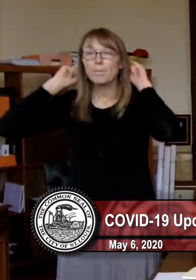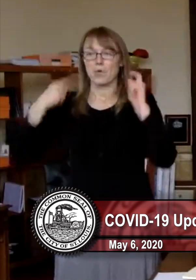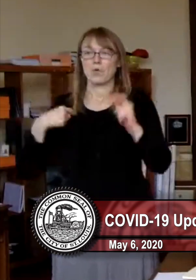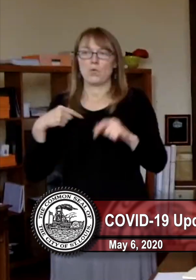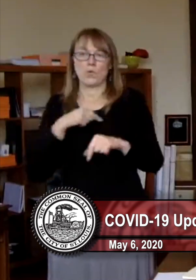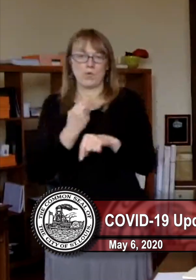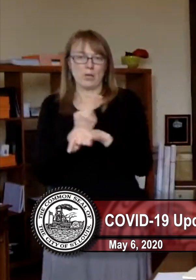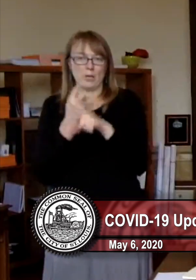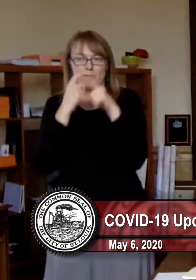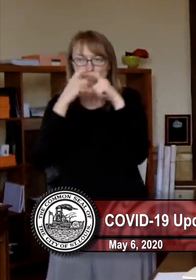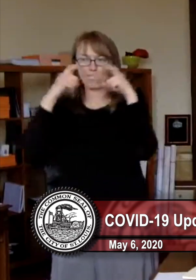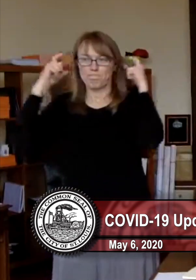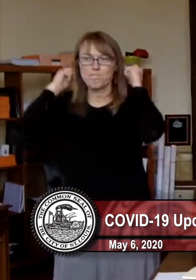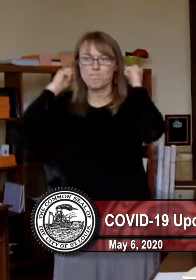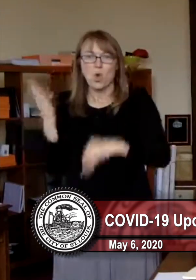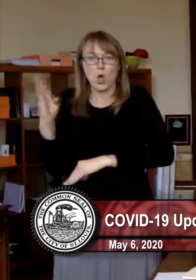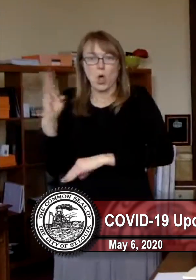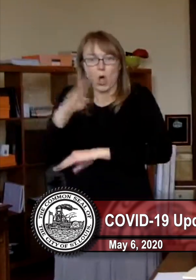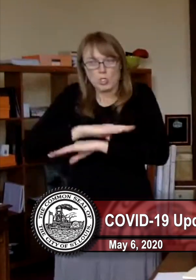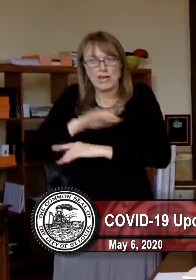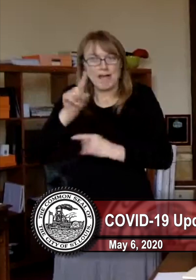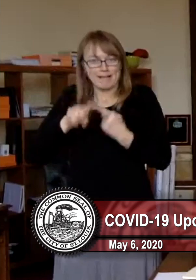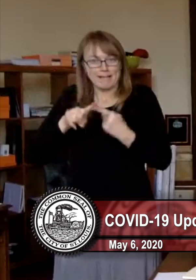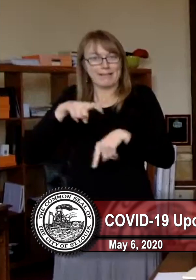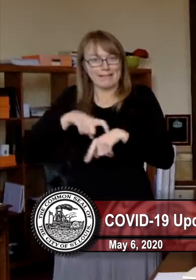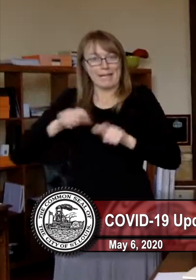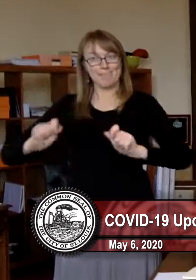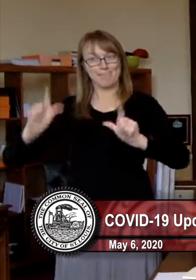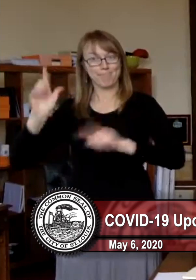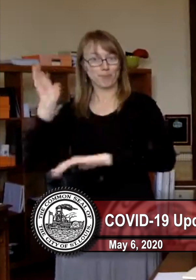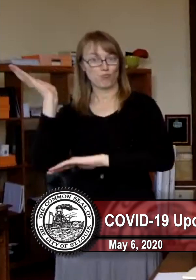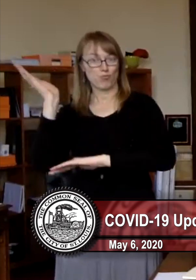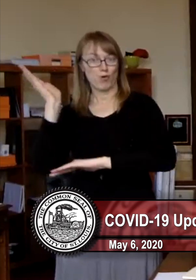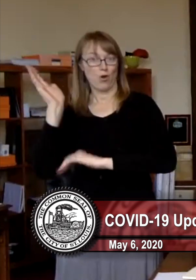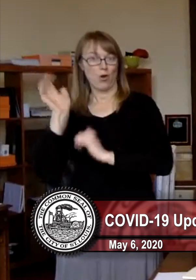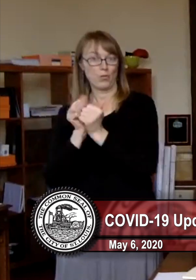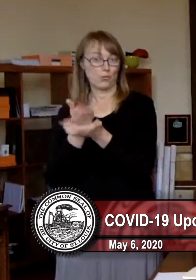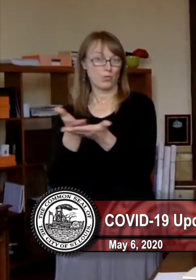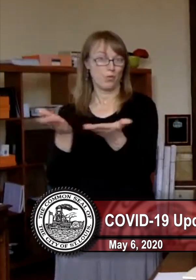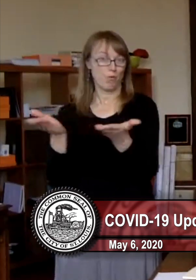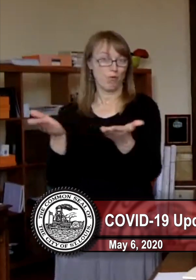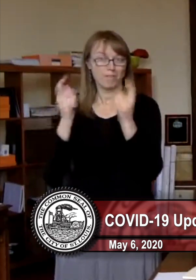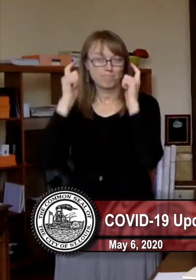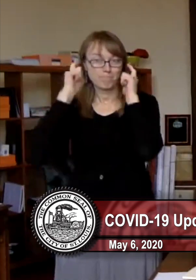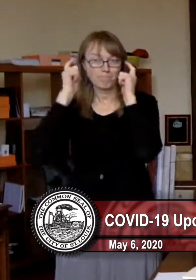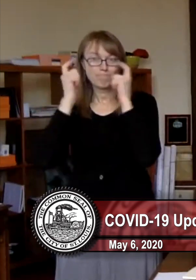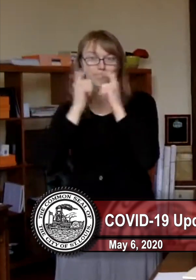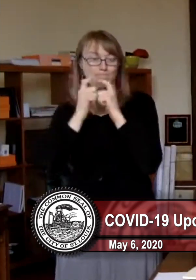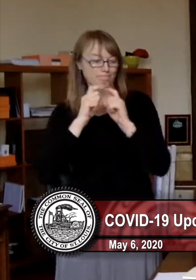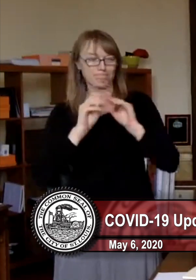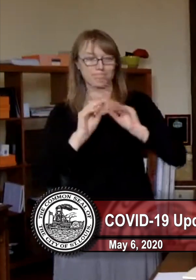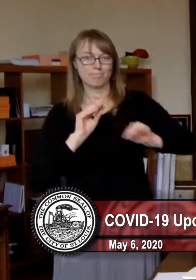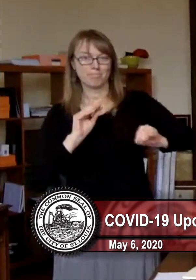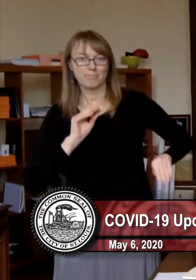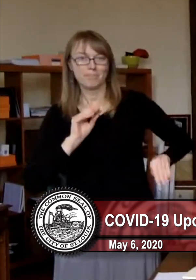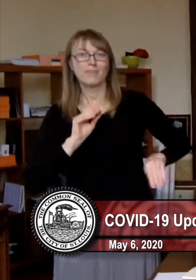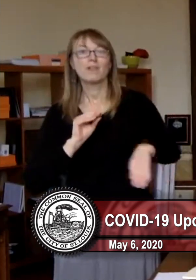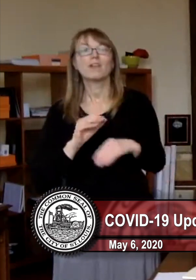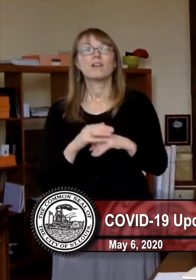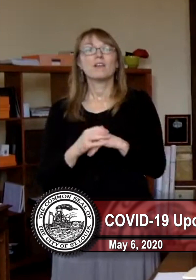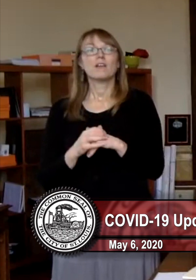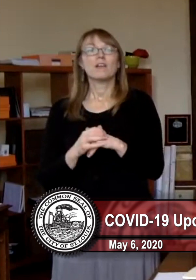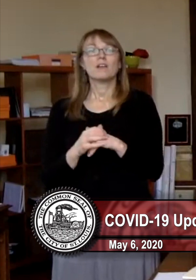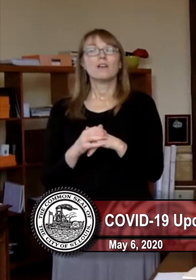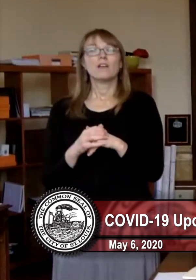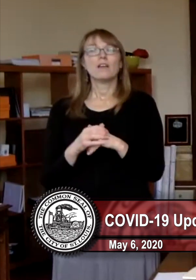guys, then it's probably okay. But if you're serving the public, that probably is not a good idea. We're